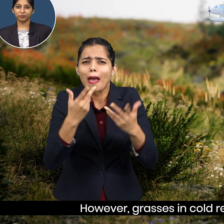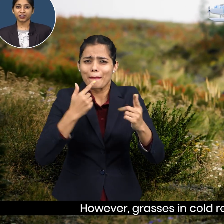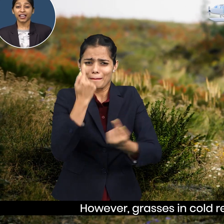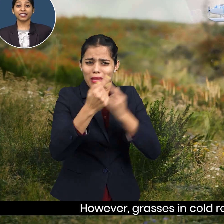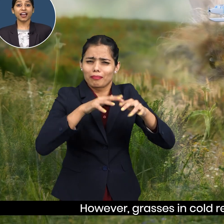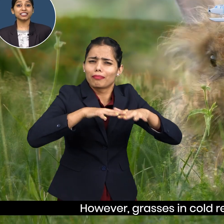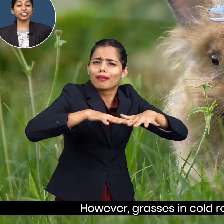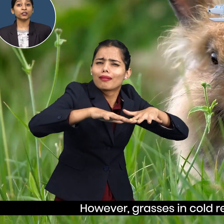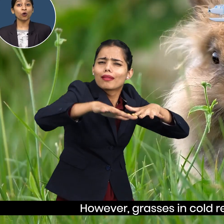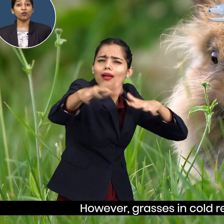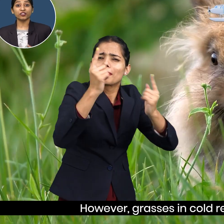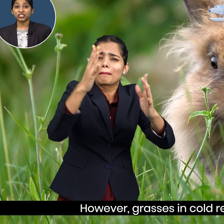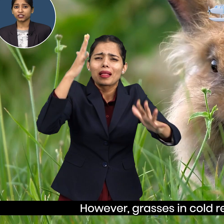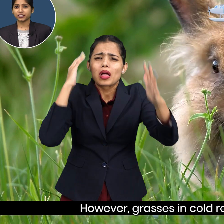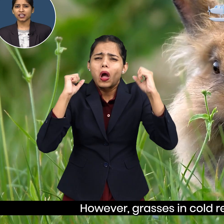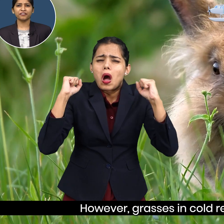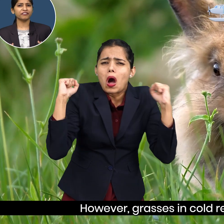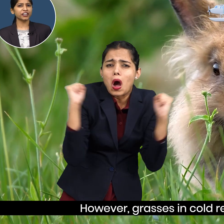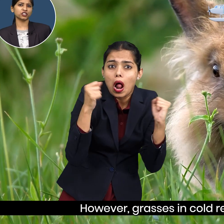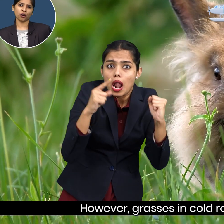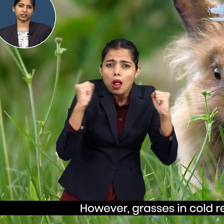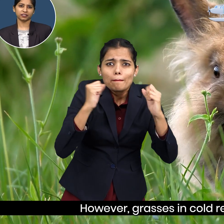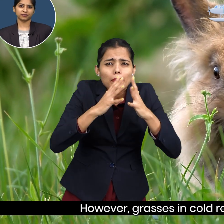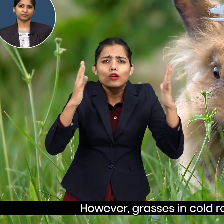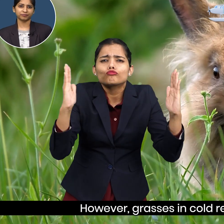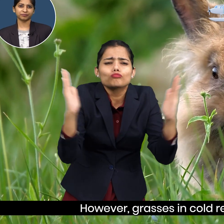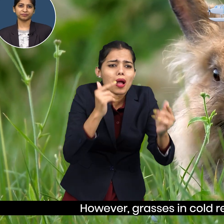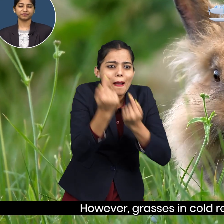However, grasses in cold regions are very short.